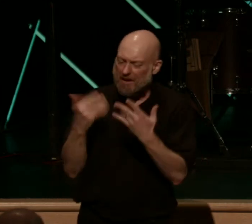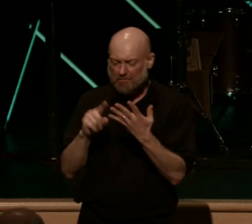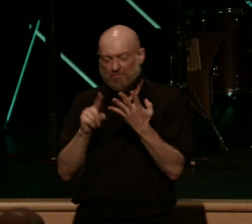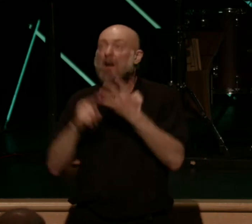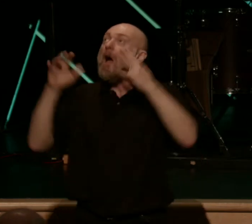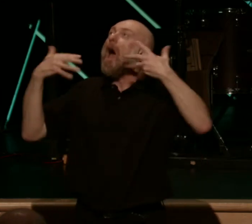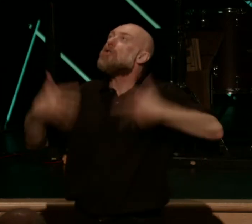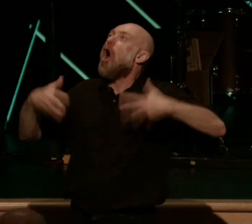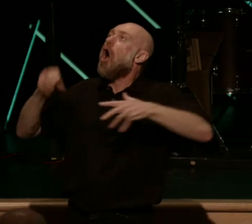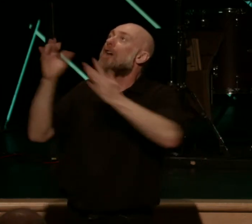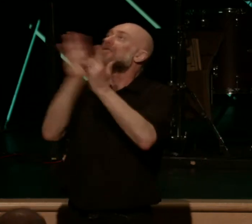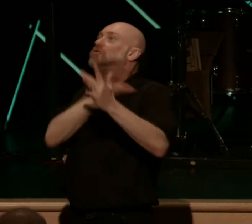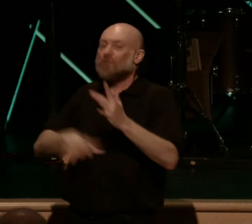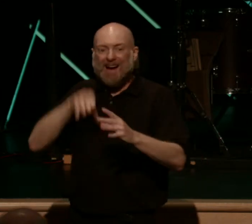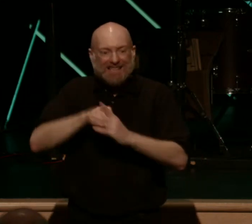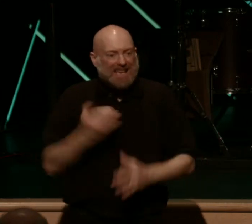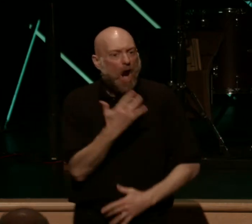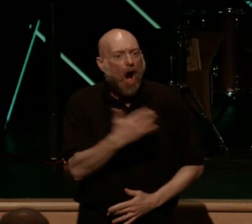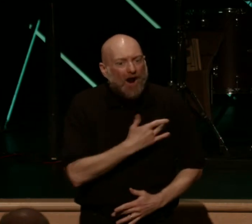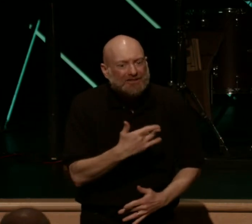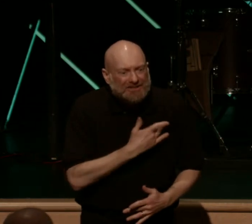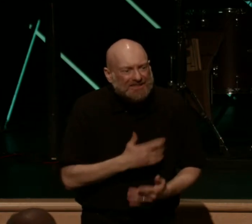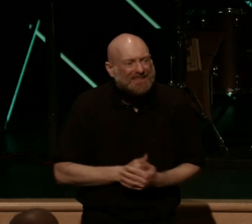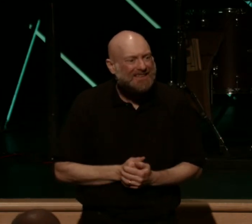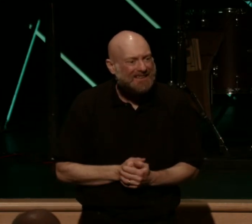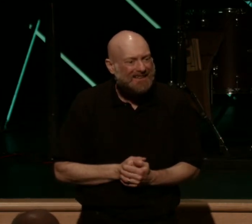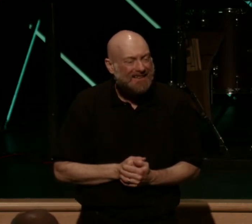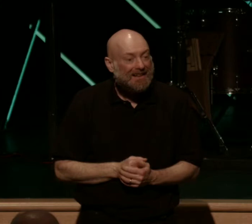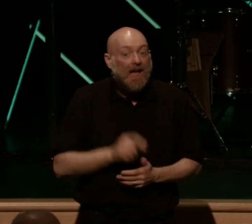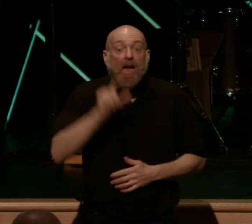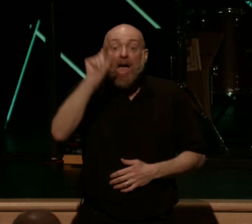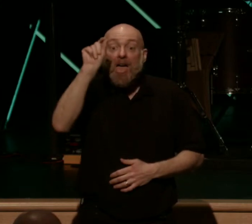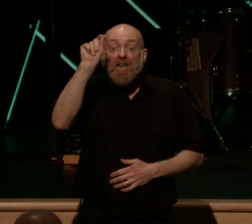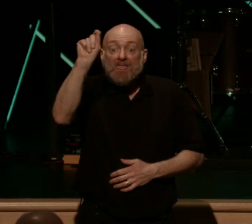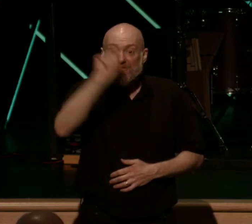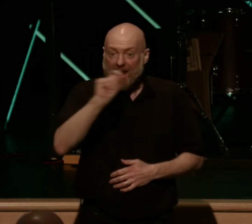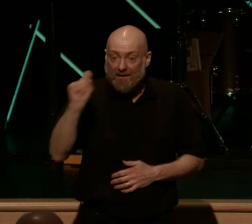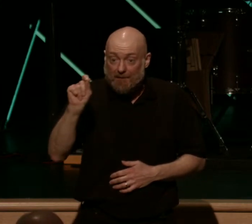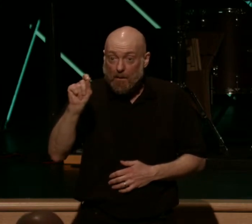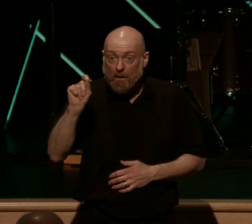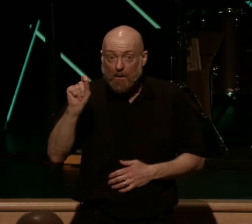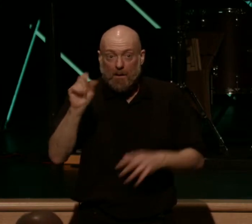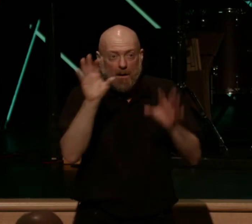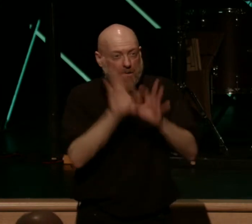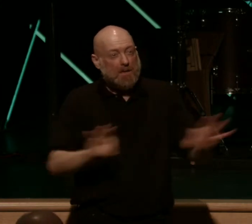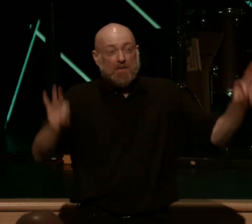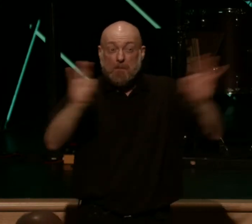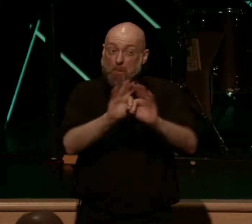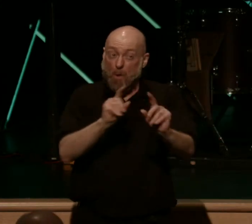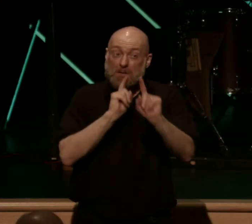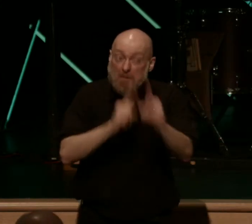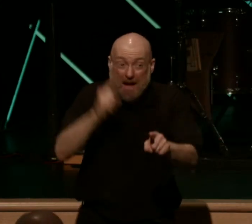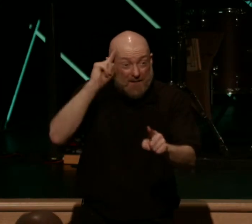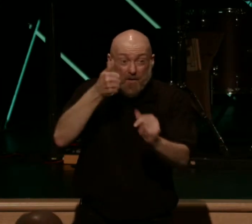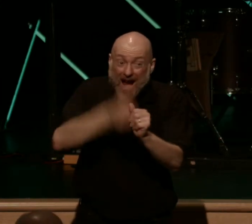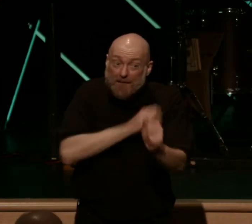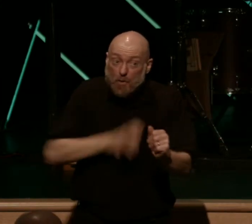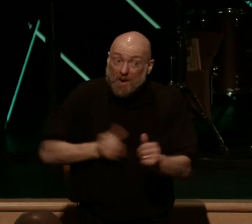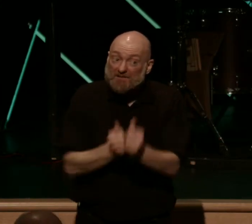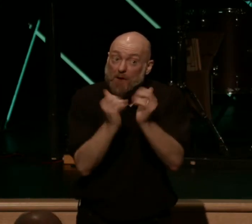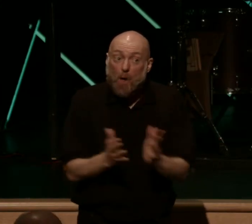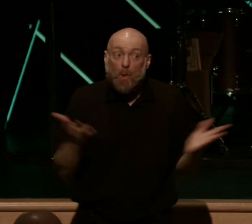awe of Jesus Christ in our hearts. Therefore, the essential command for every Christ follower is